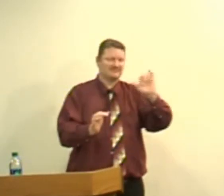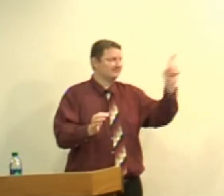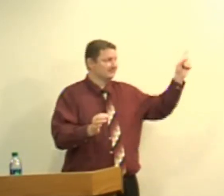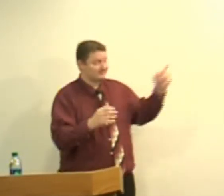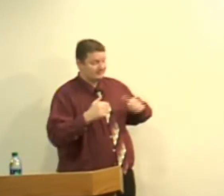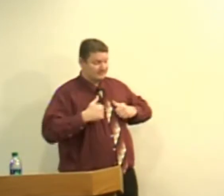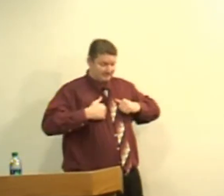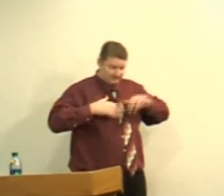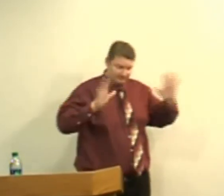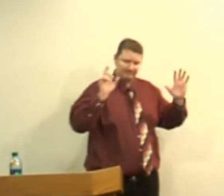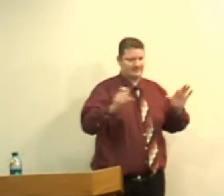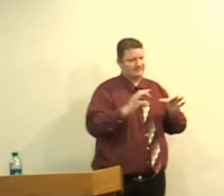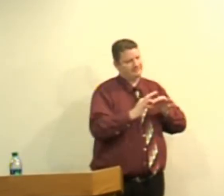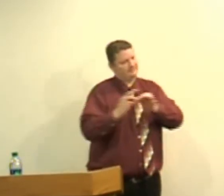Coin. On a coin,